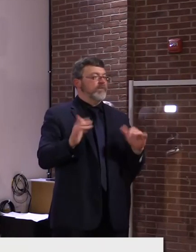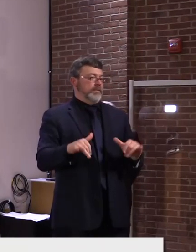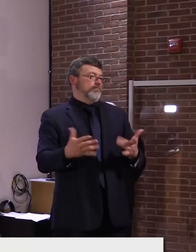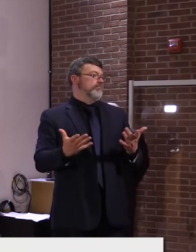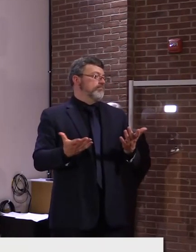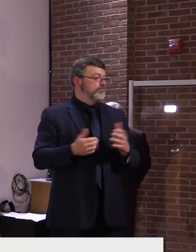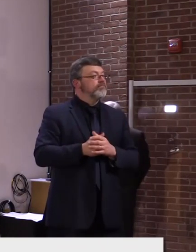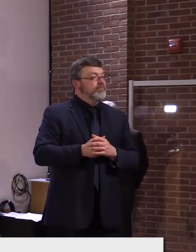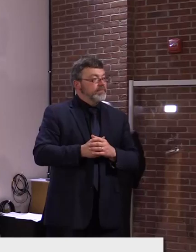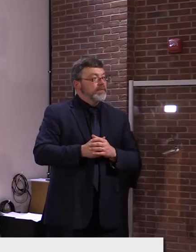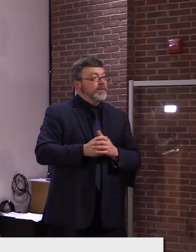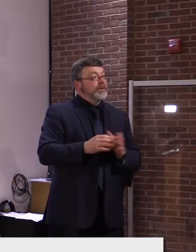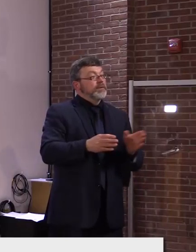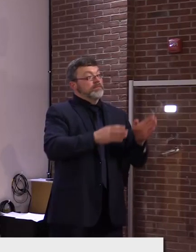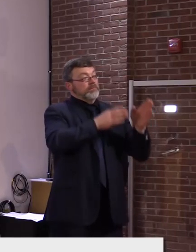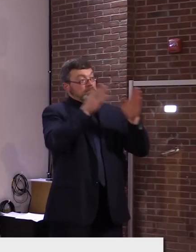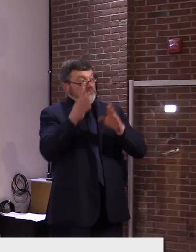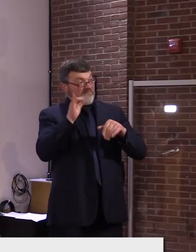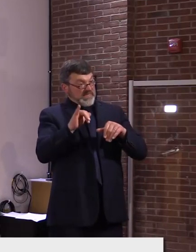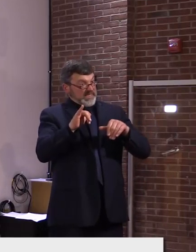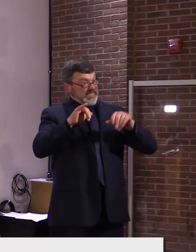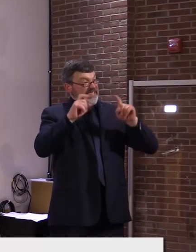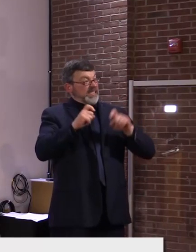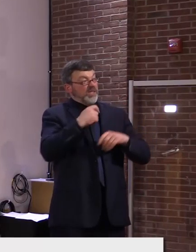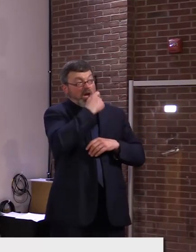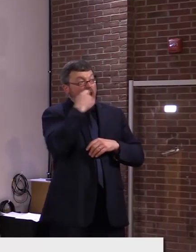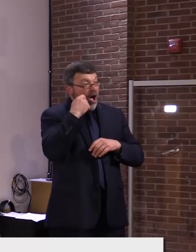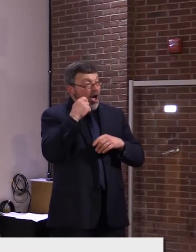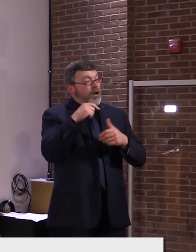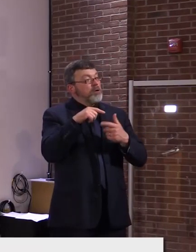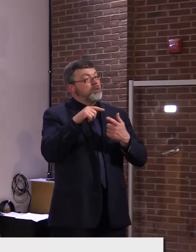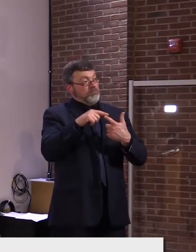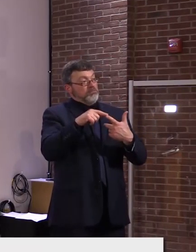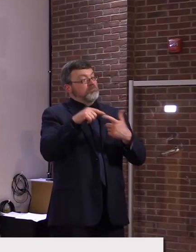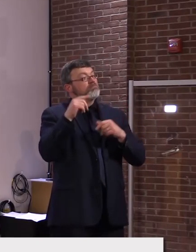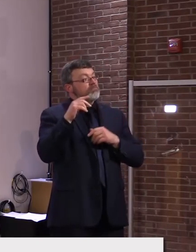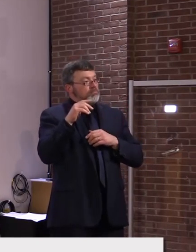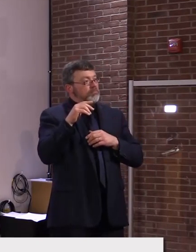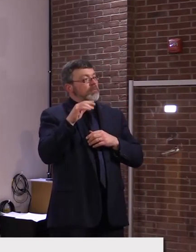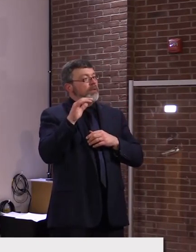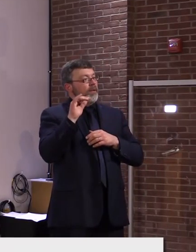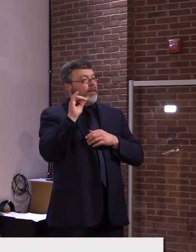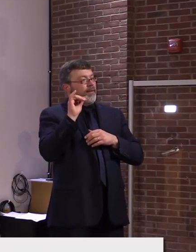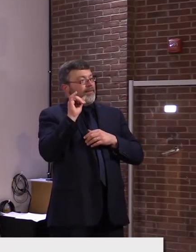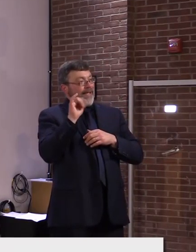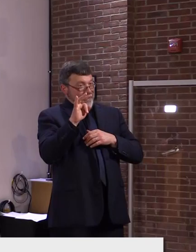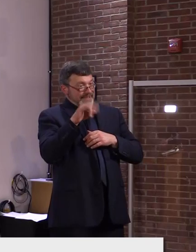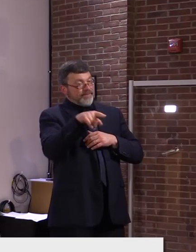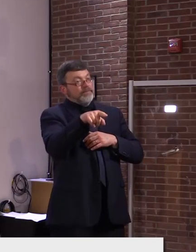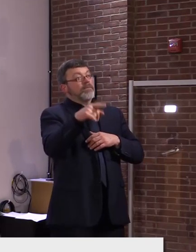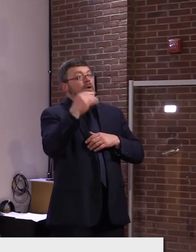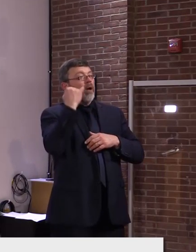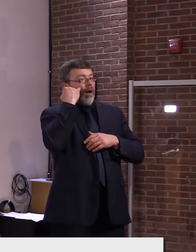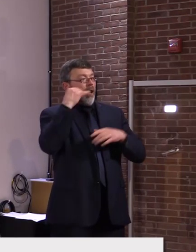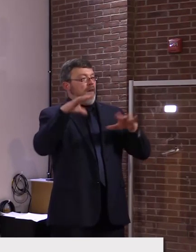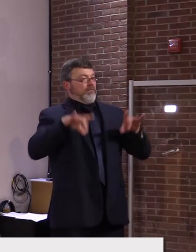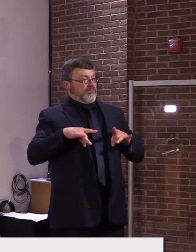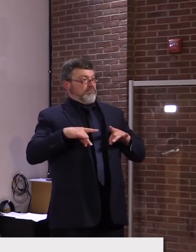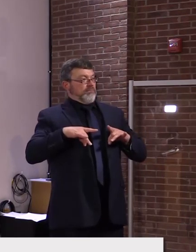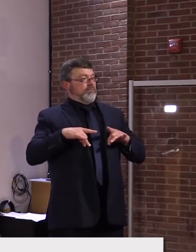exposed to the virus. But as my own work group has advised, the current platforms should not be used to assess